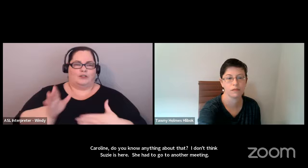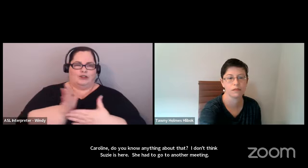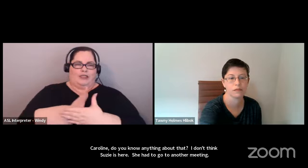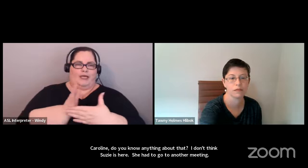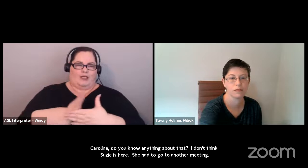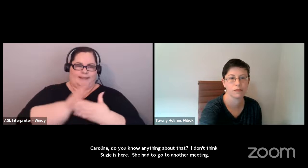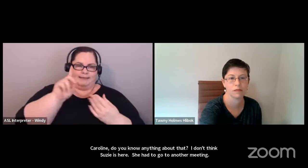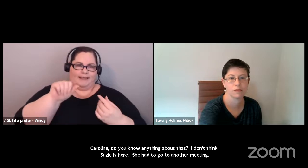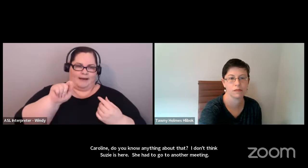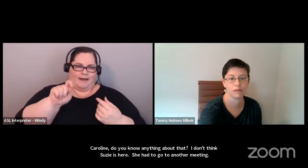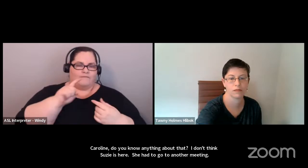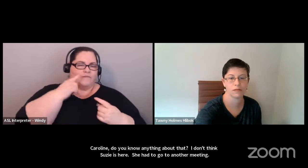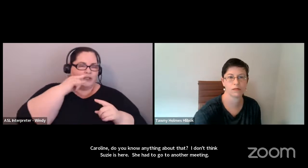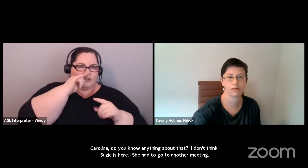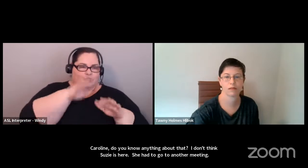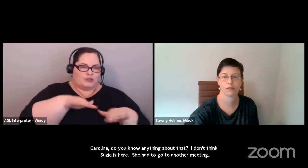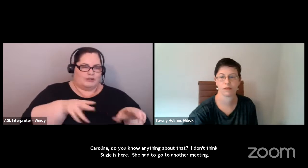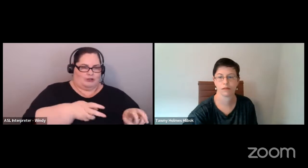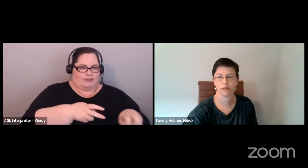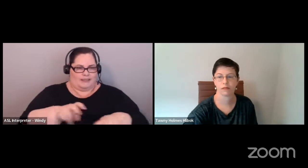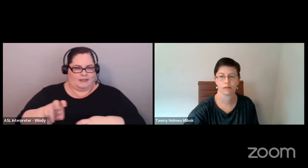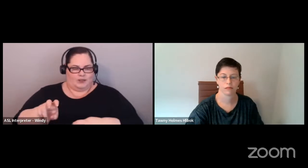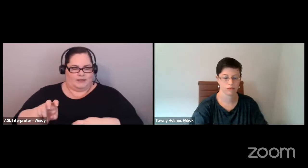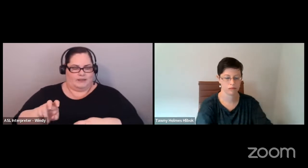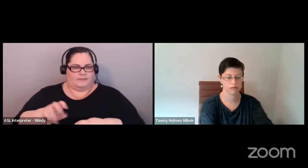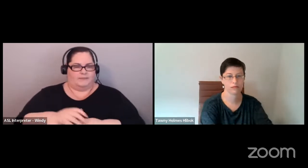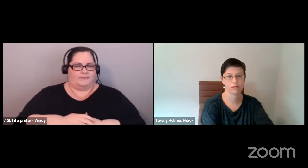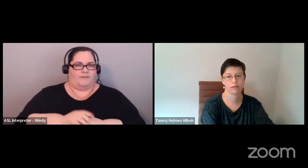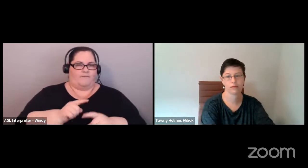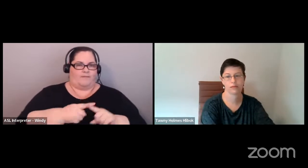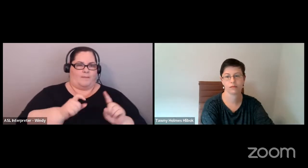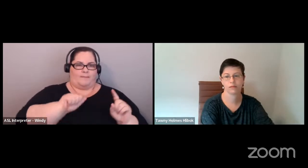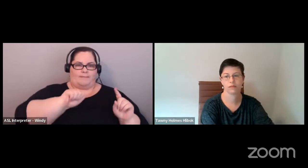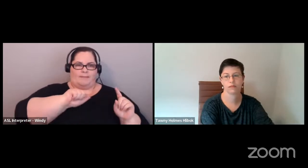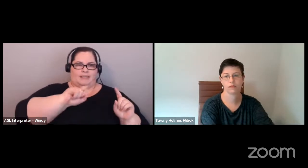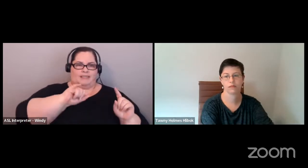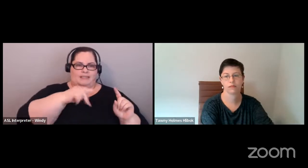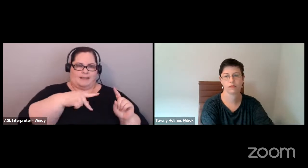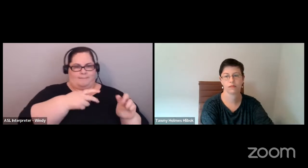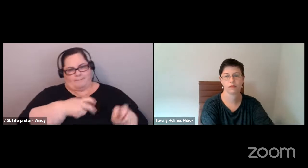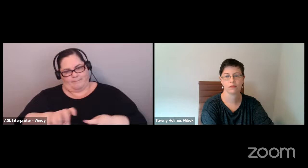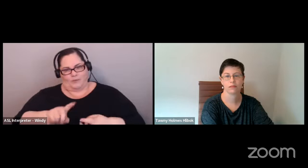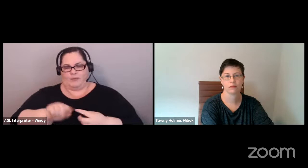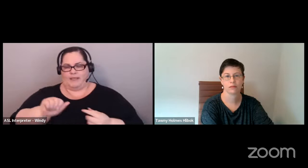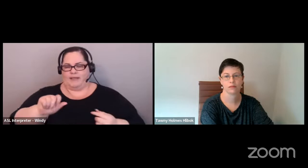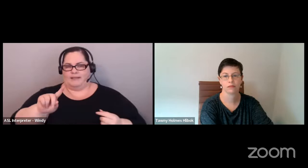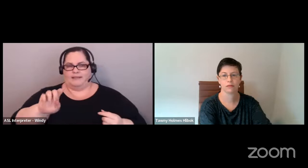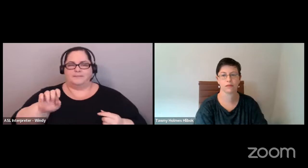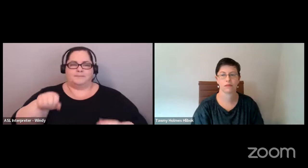data for the children transitioning from AZIP to ADE.